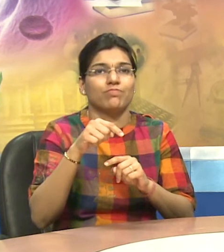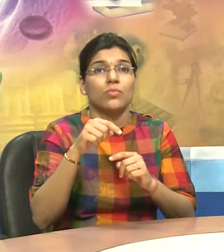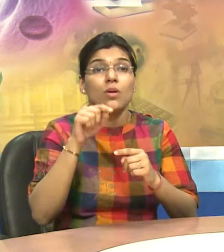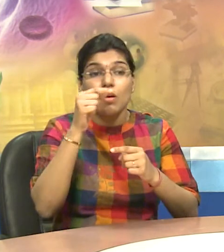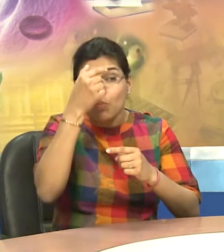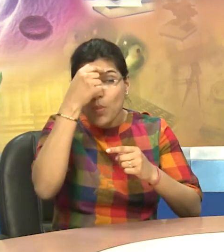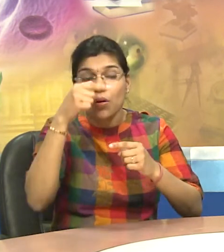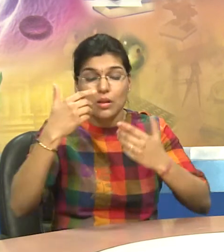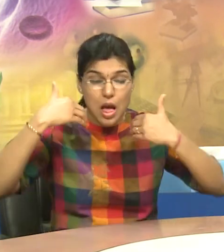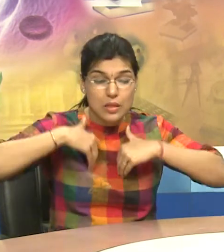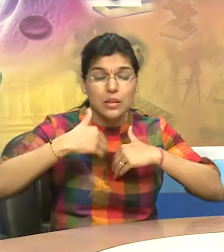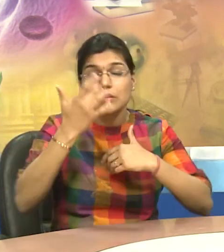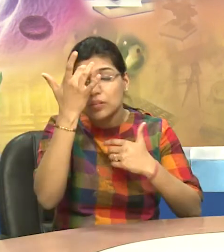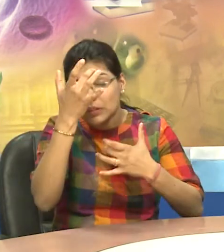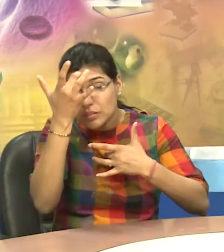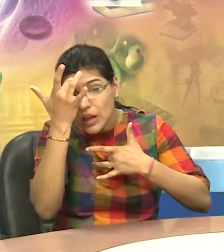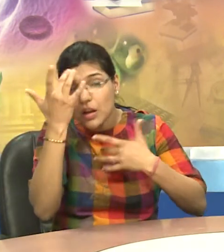what we have found is